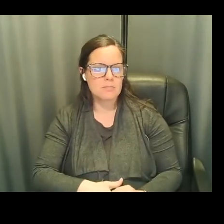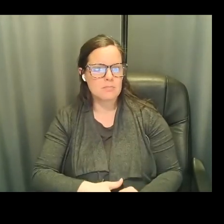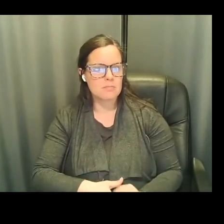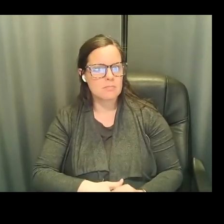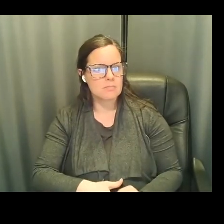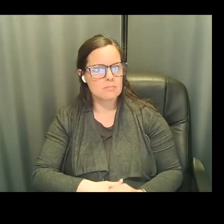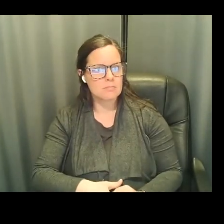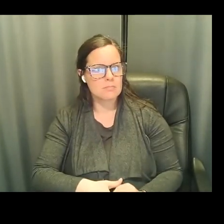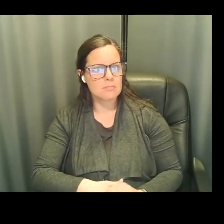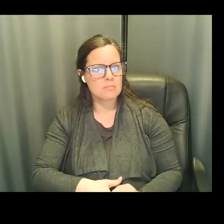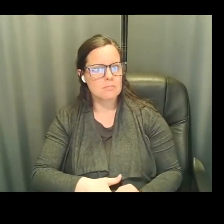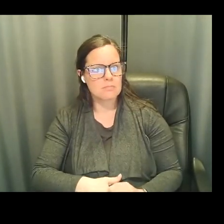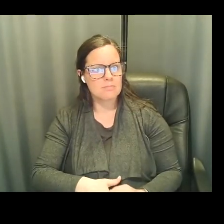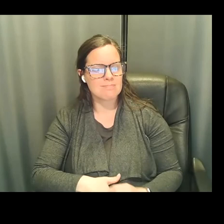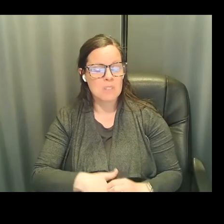Well,